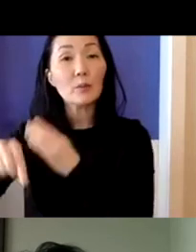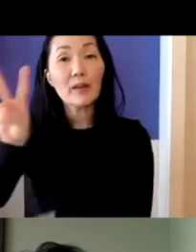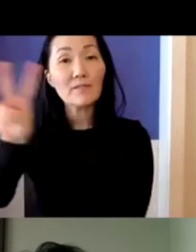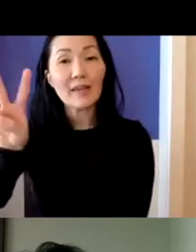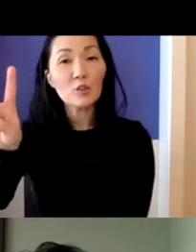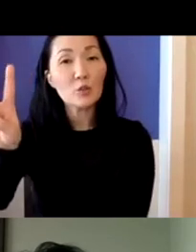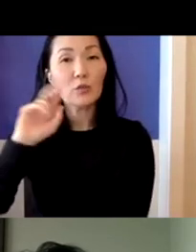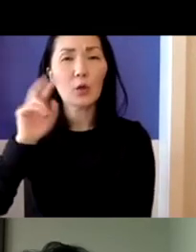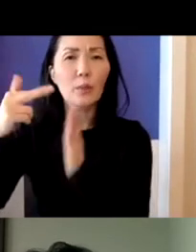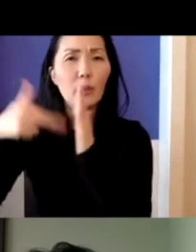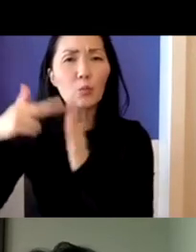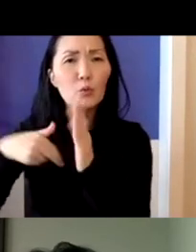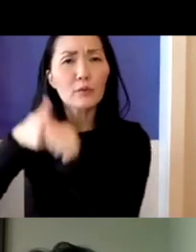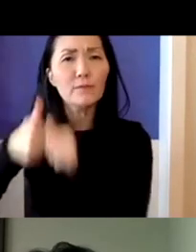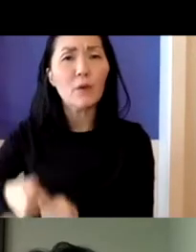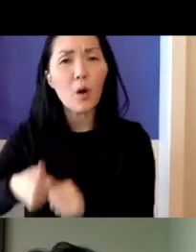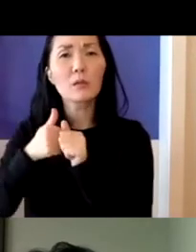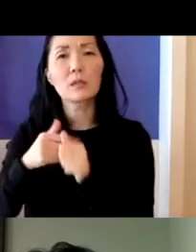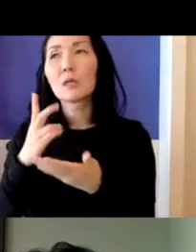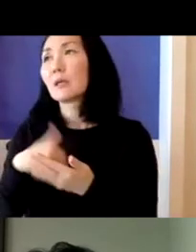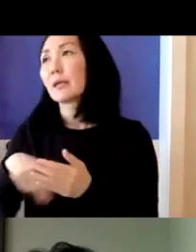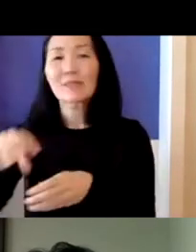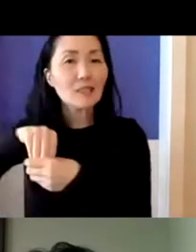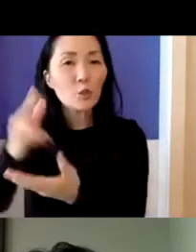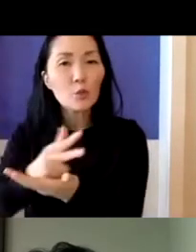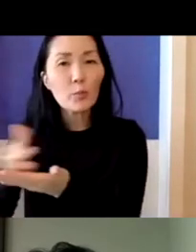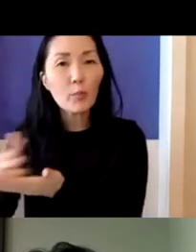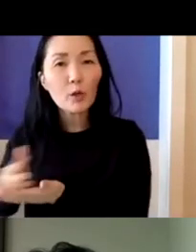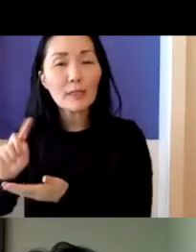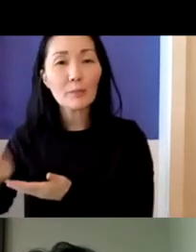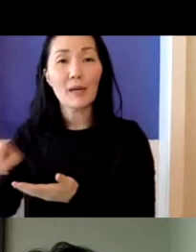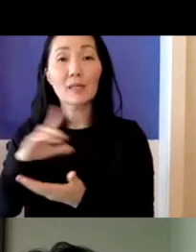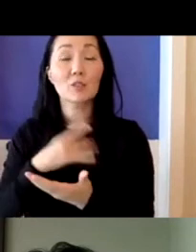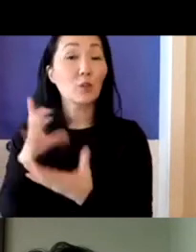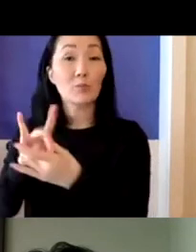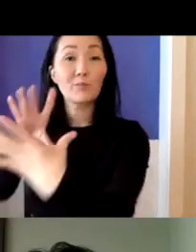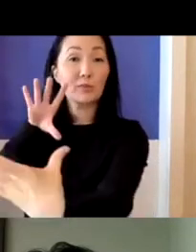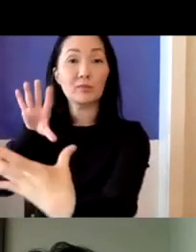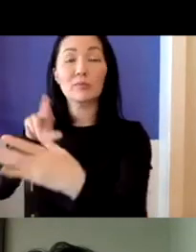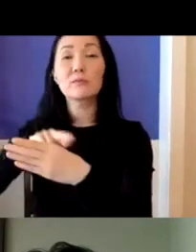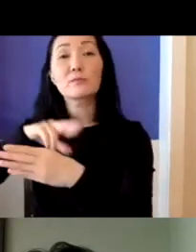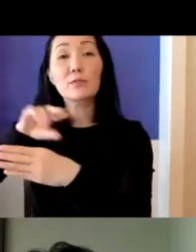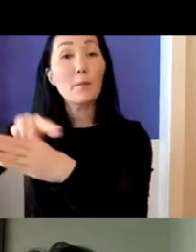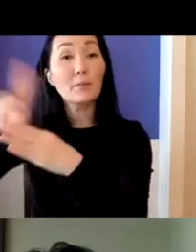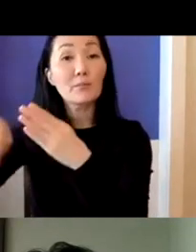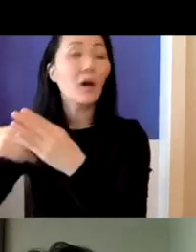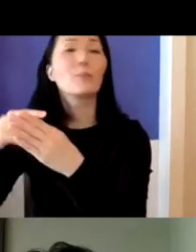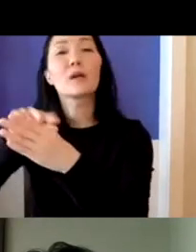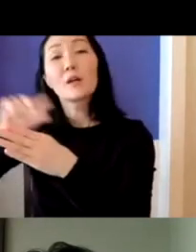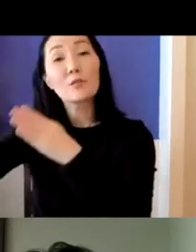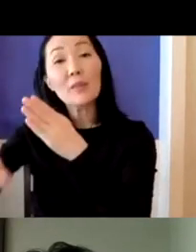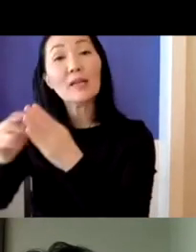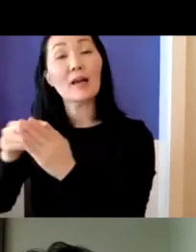units of housing you have to build parking. I think that's really exciting, an exciting opportunity. I think there's